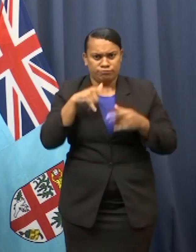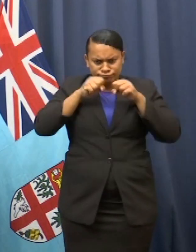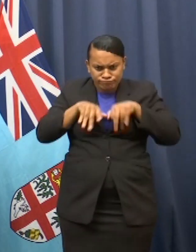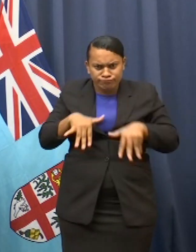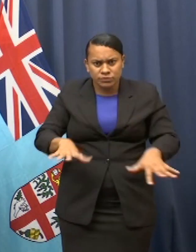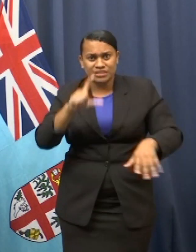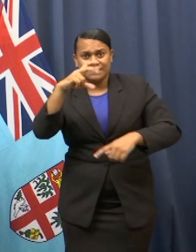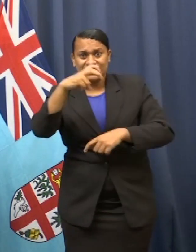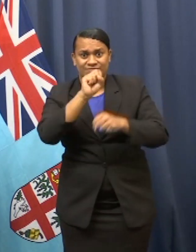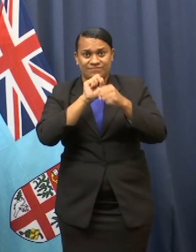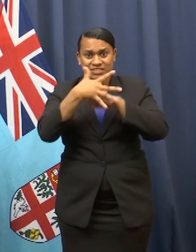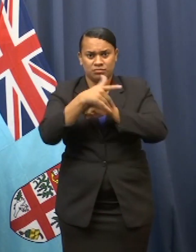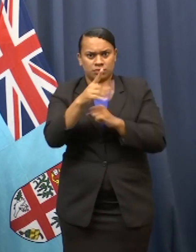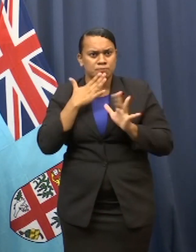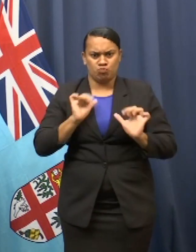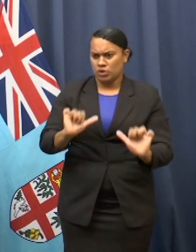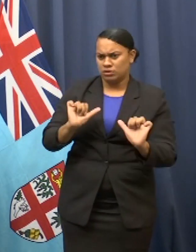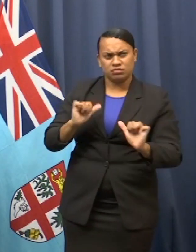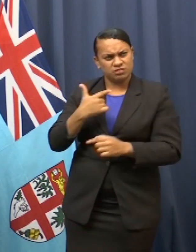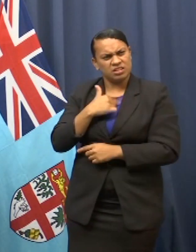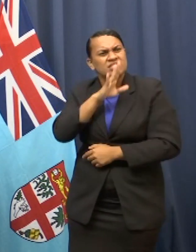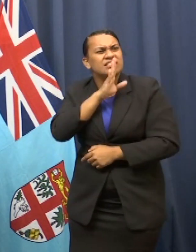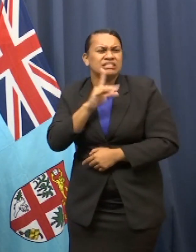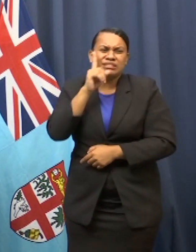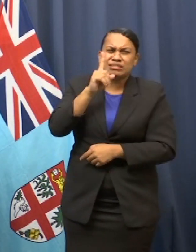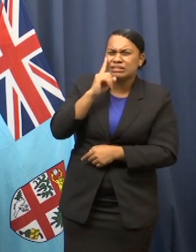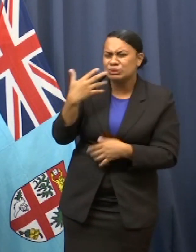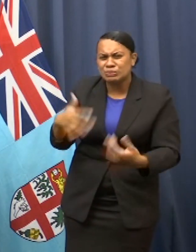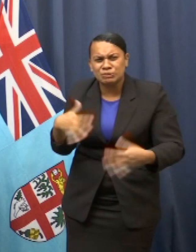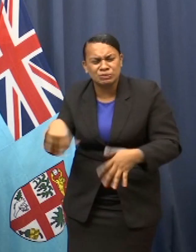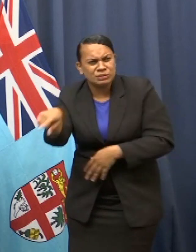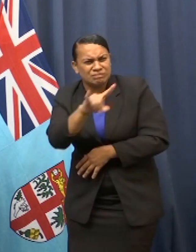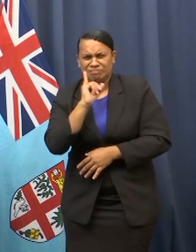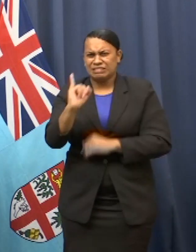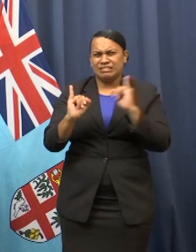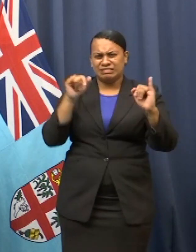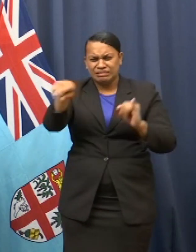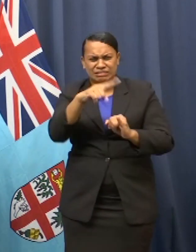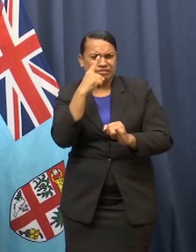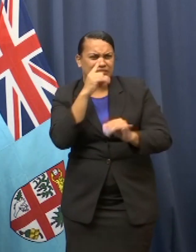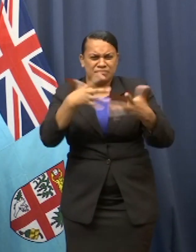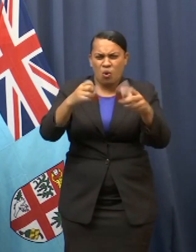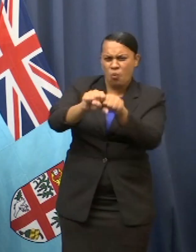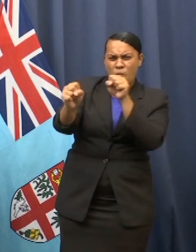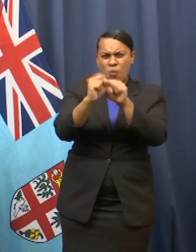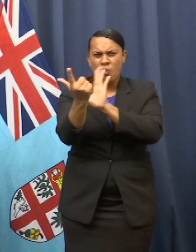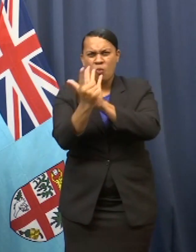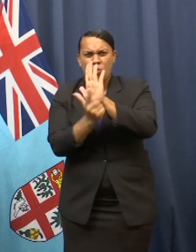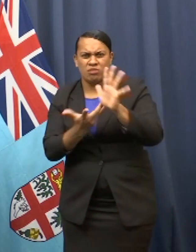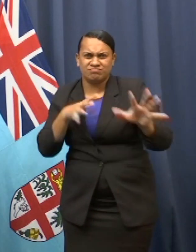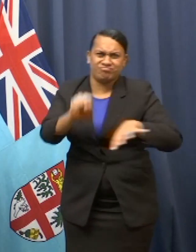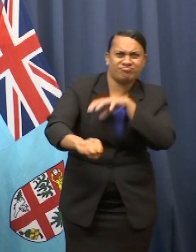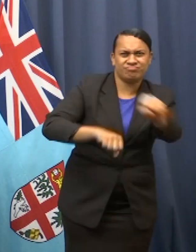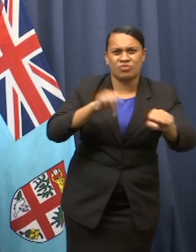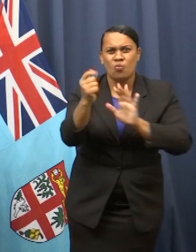And while I've been disappointed to see a few bad apples skirting the rules and recommendations that we've enacted to keep Fiji safe,